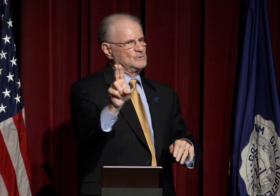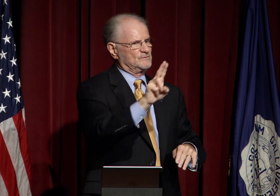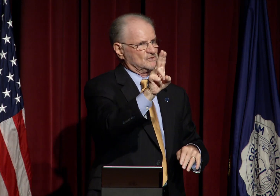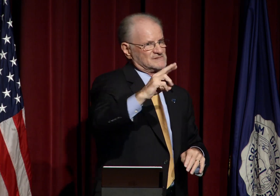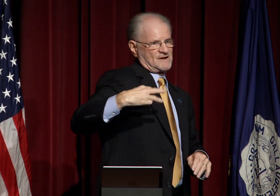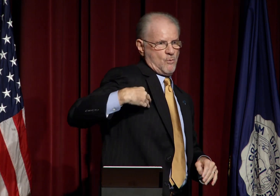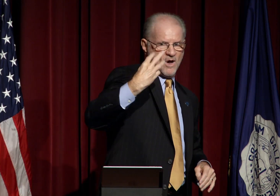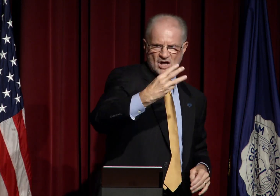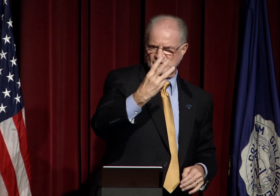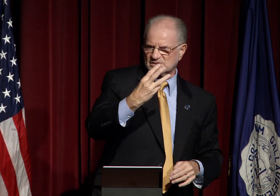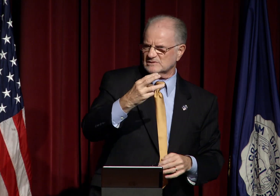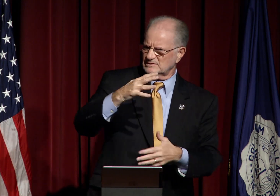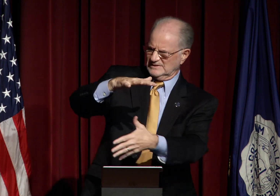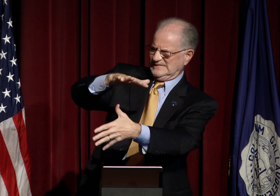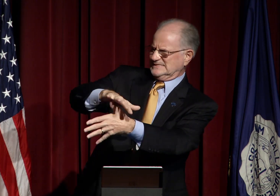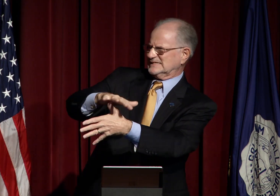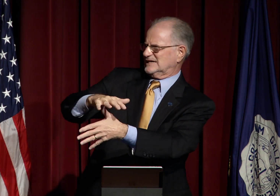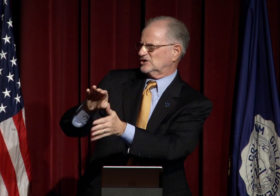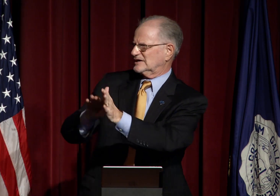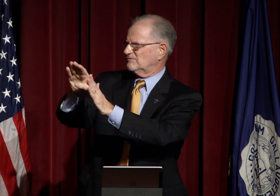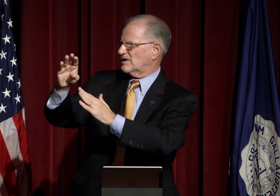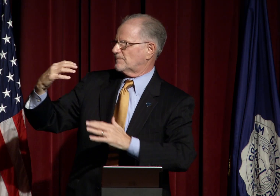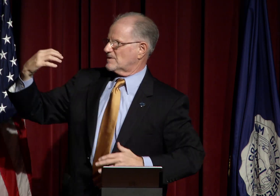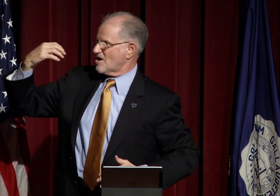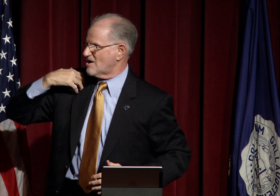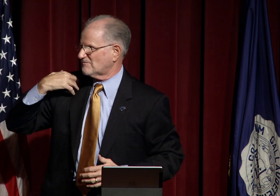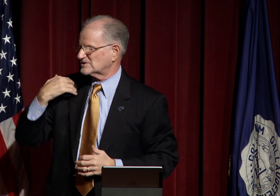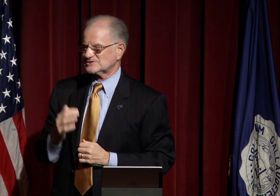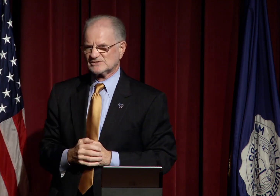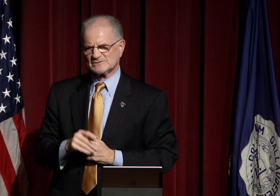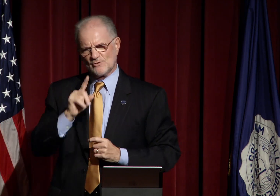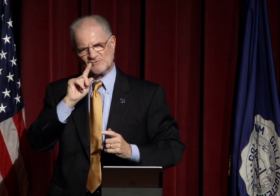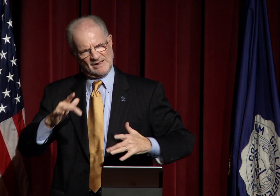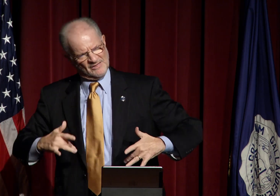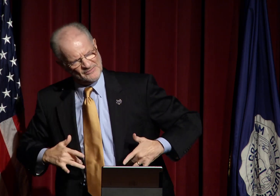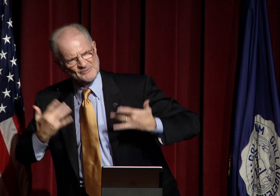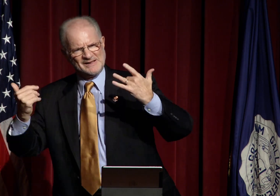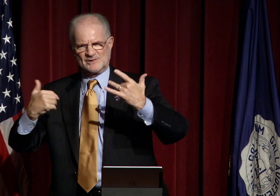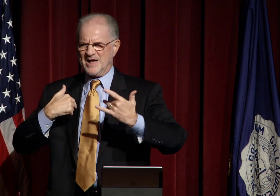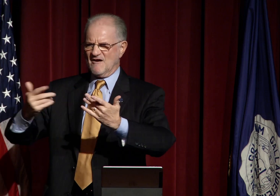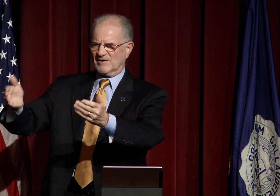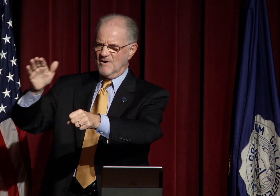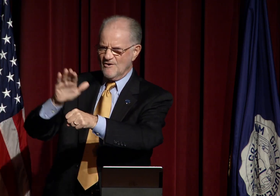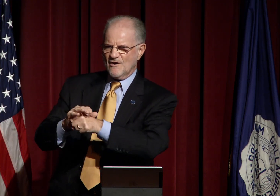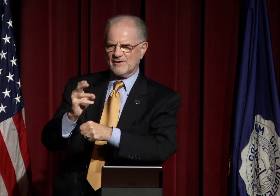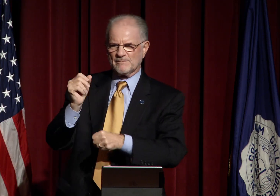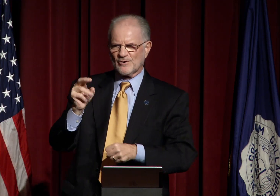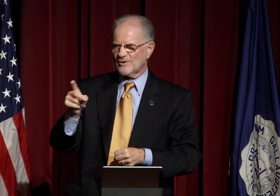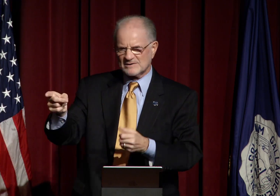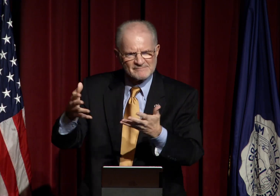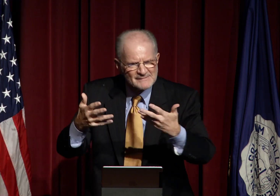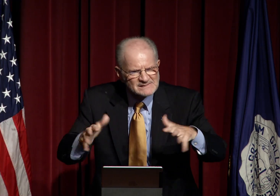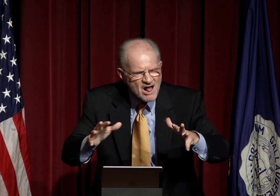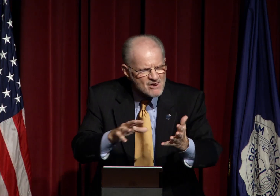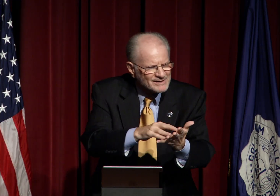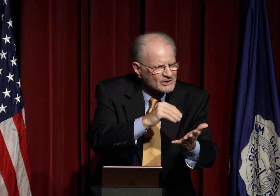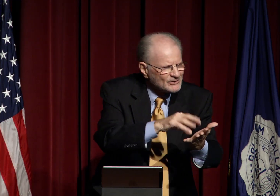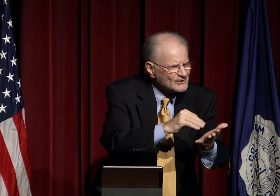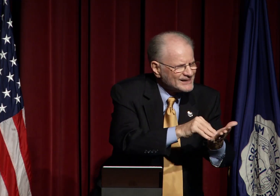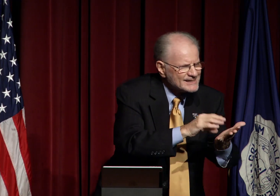Lake Potom, New York, where he was the Officer of Development there for many years, and we are delighted now to have him on board.